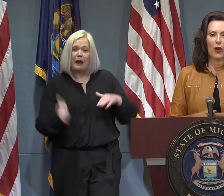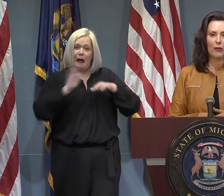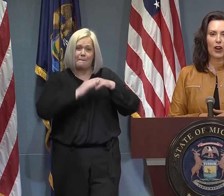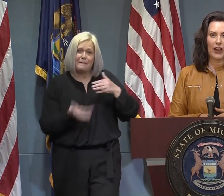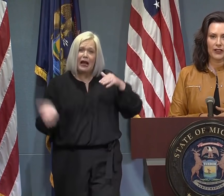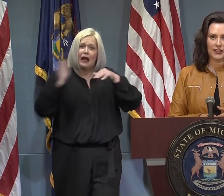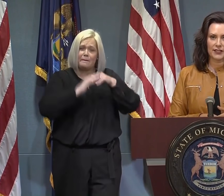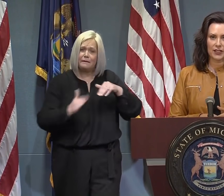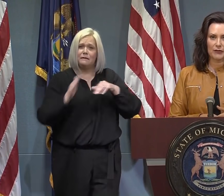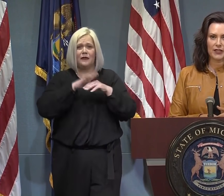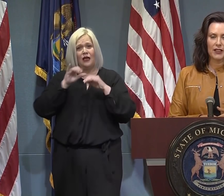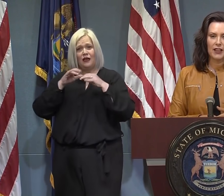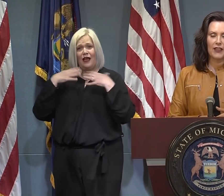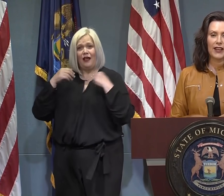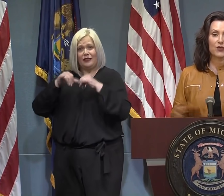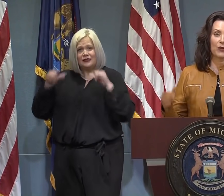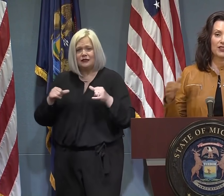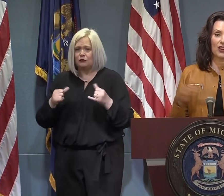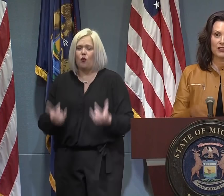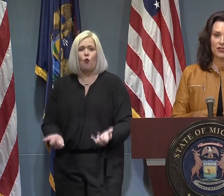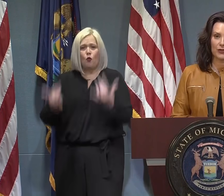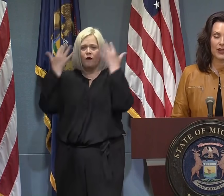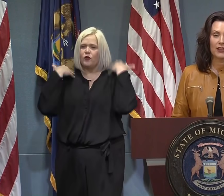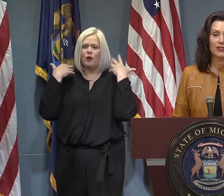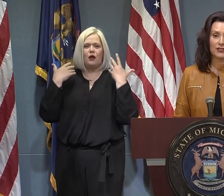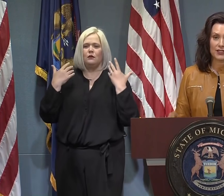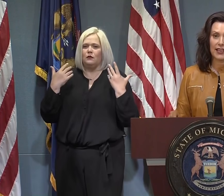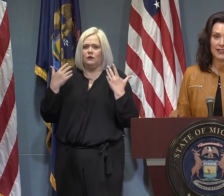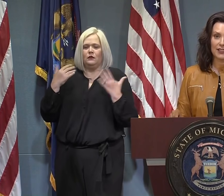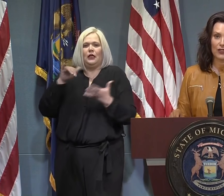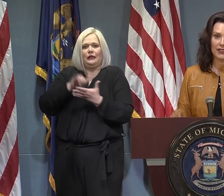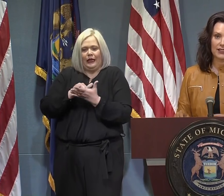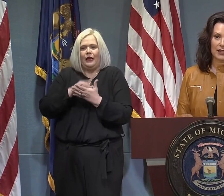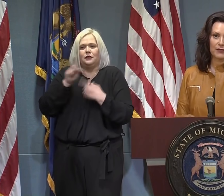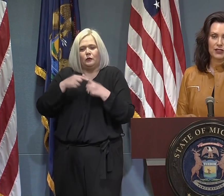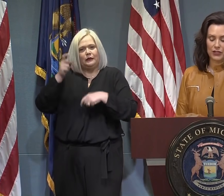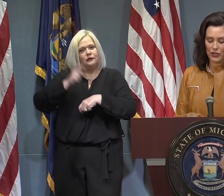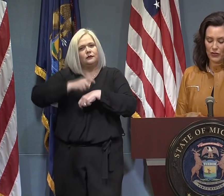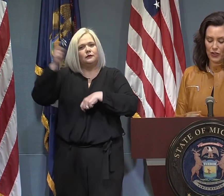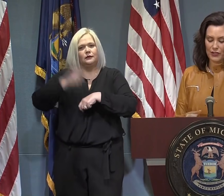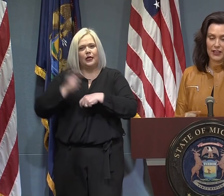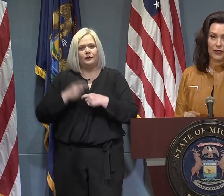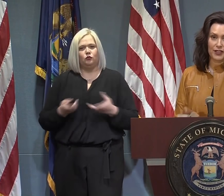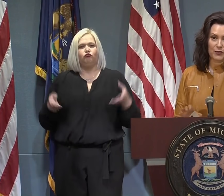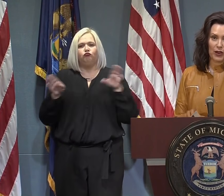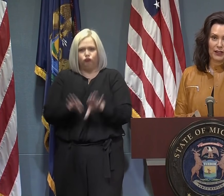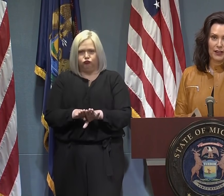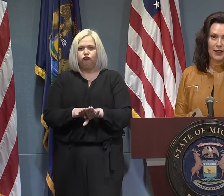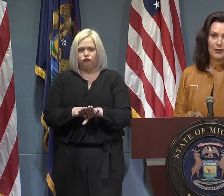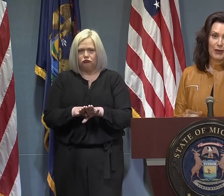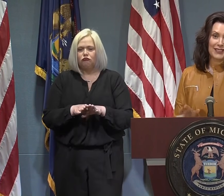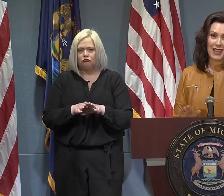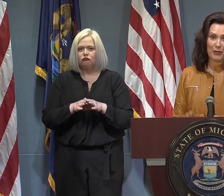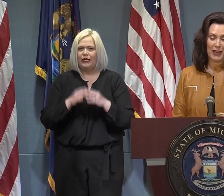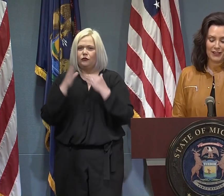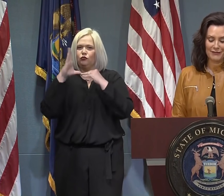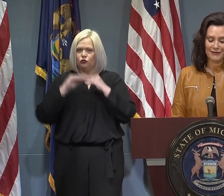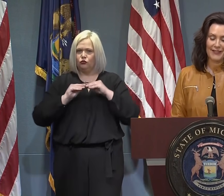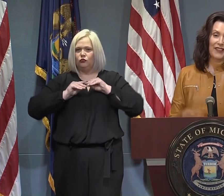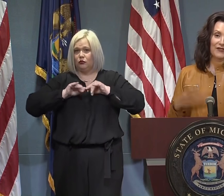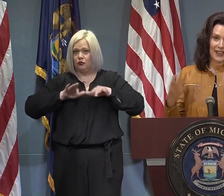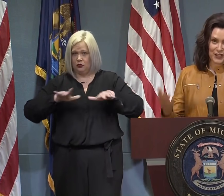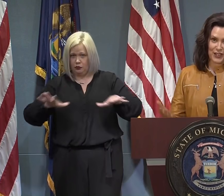to overwhelm our health systems. And that's when we start to take serious steps to curtail the spread by